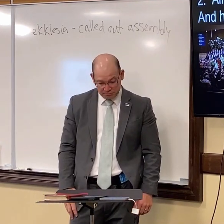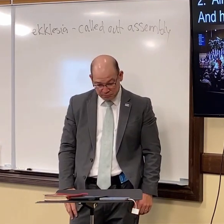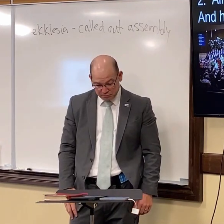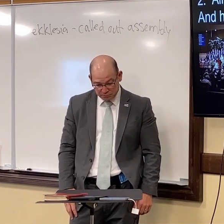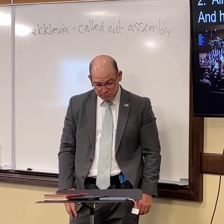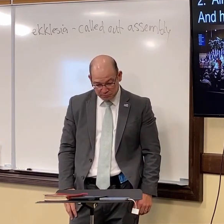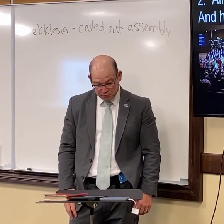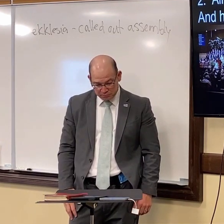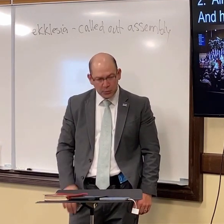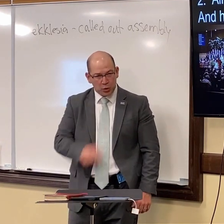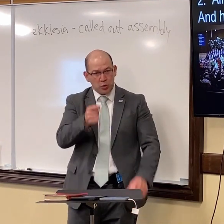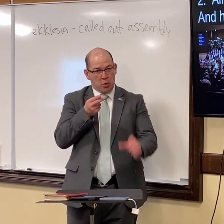Then you can obey his command.